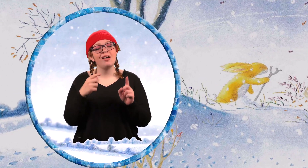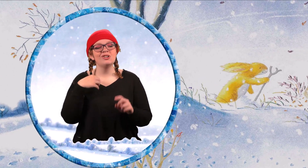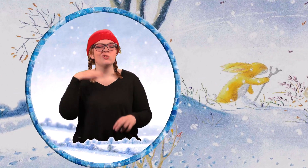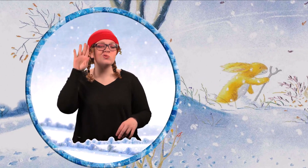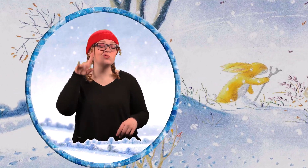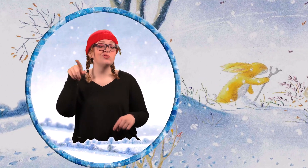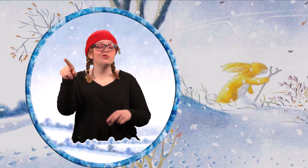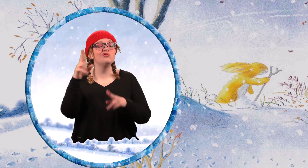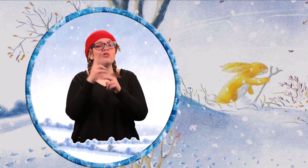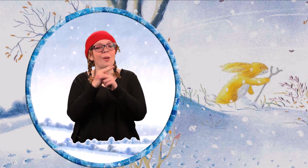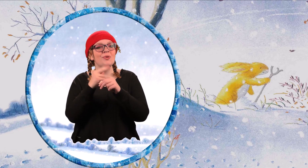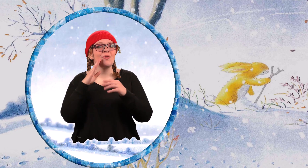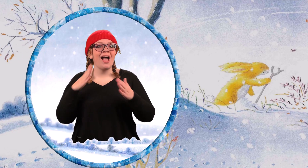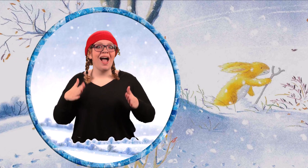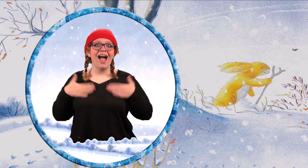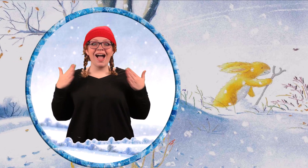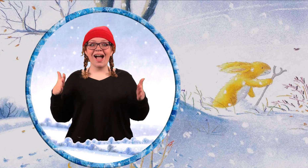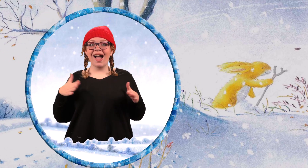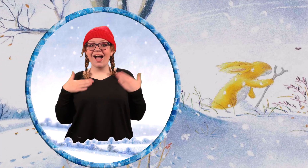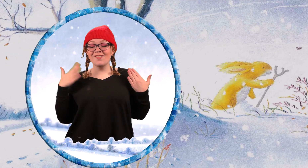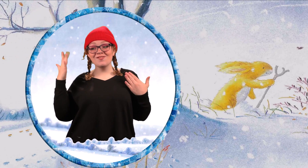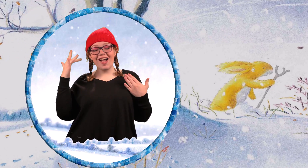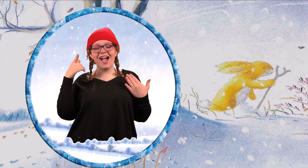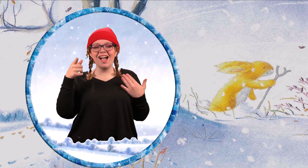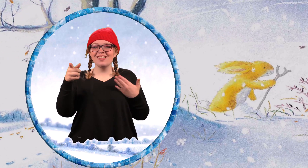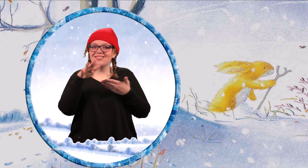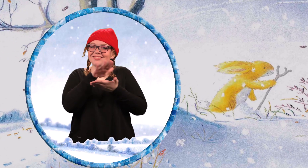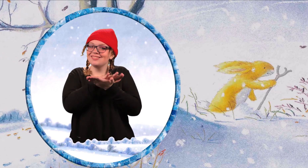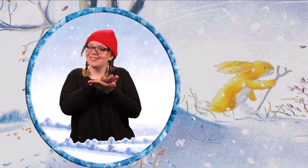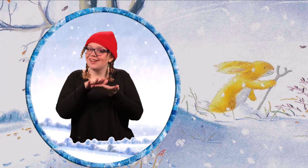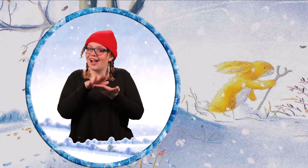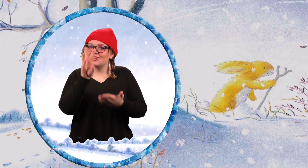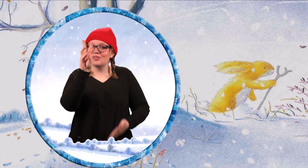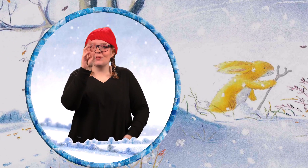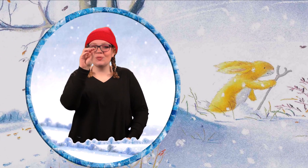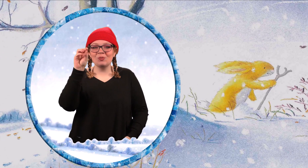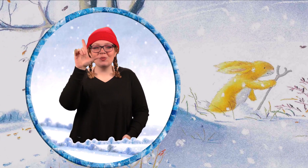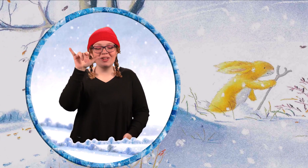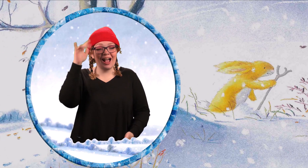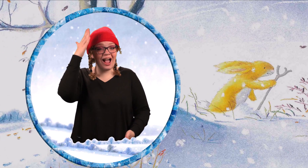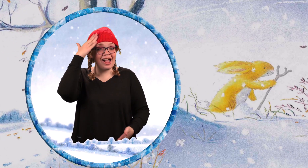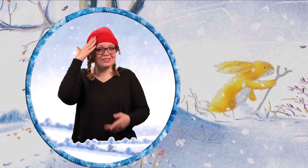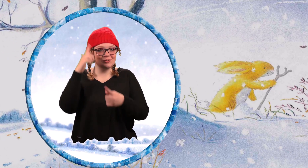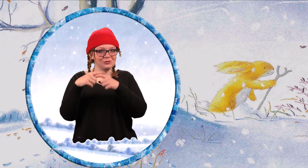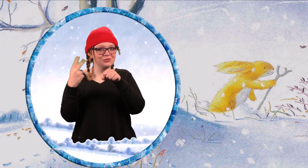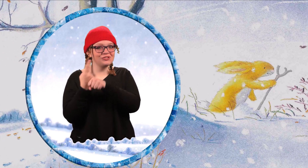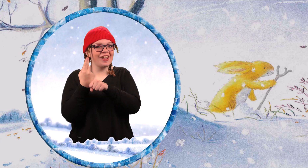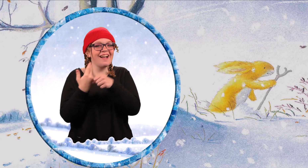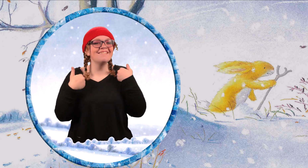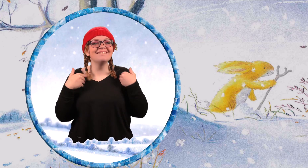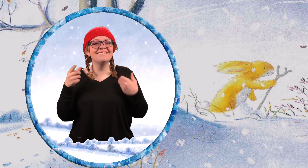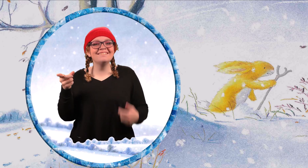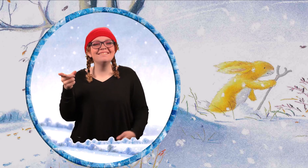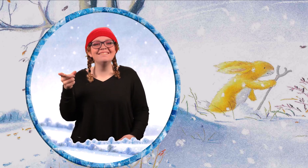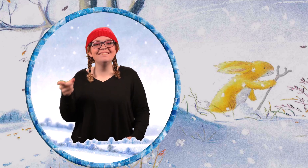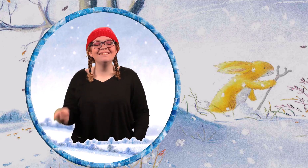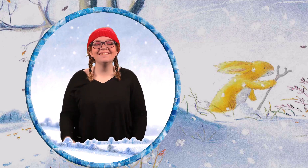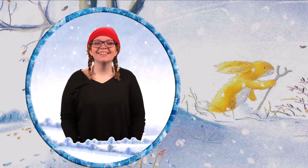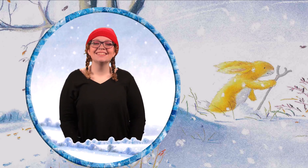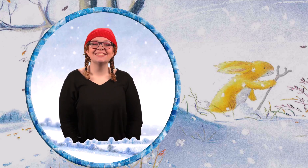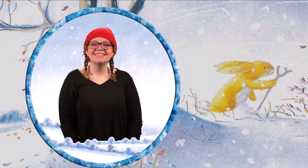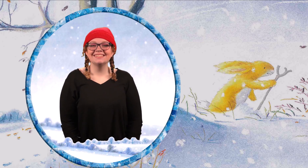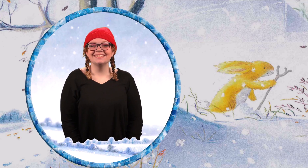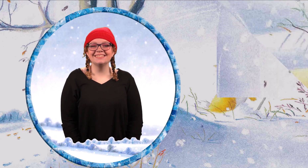But I know Rabbit will be happy to have a nice woolly hat to wear.